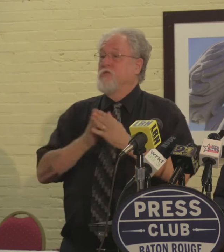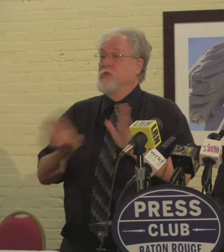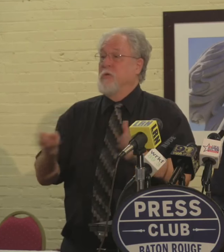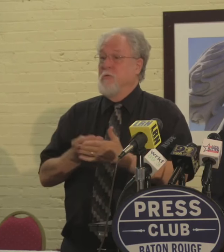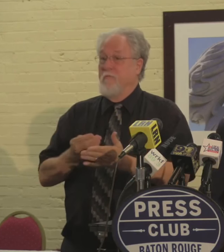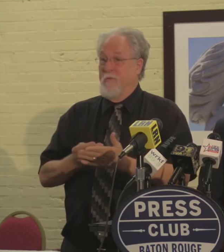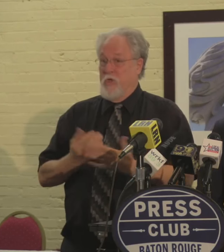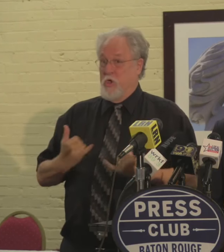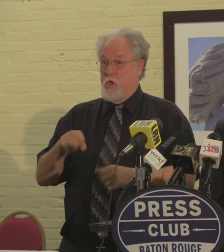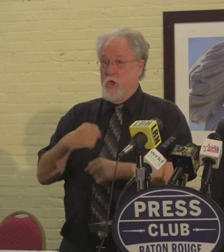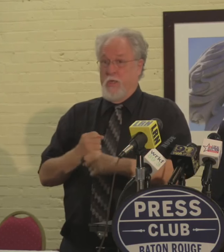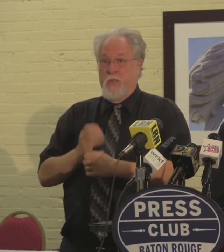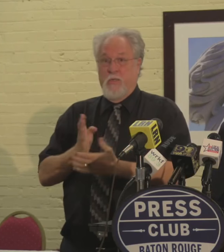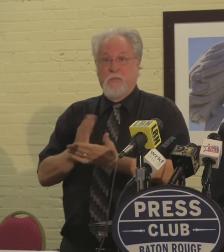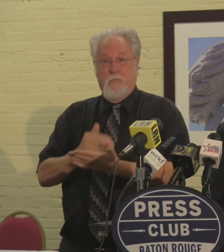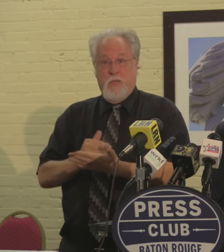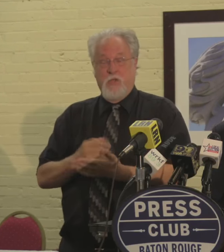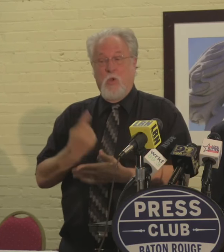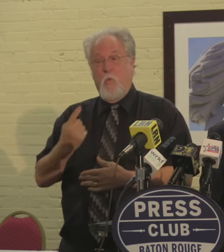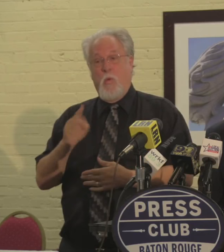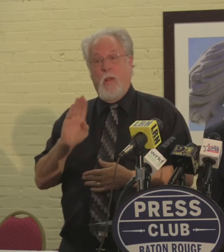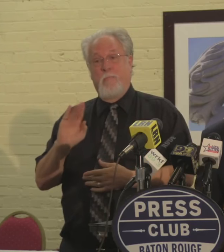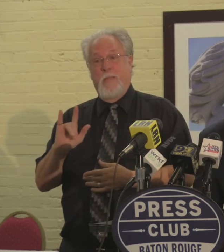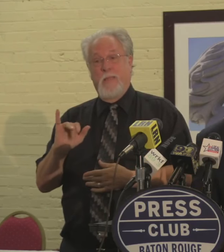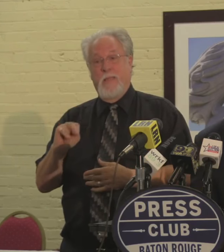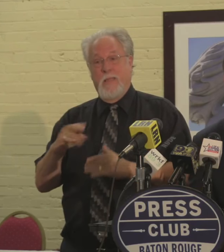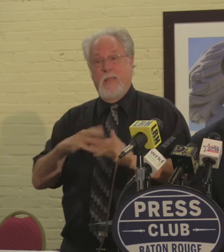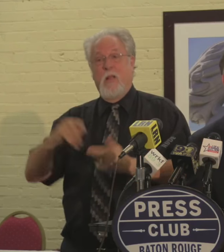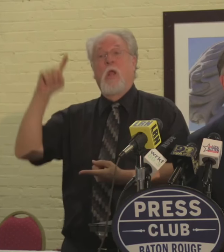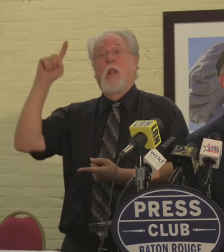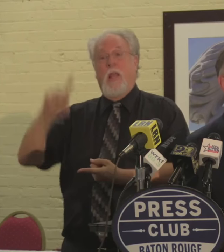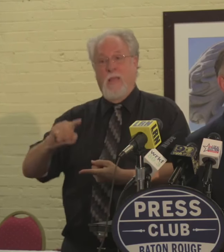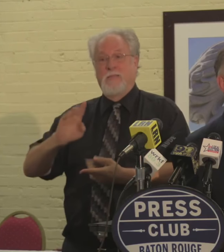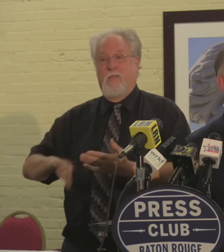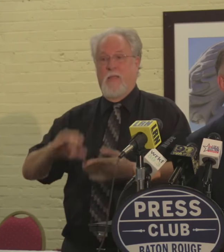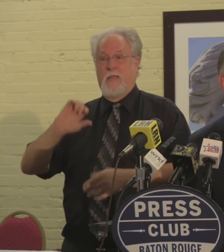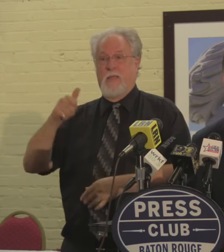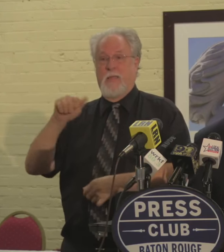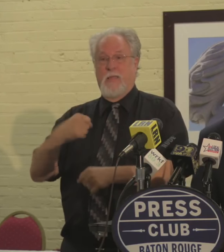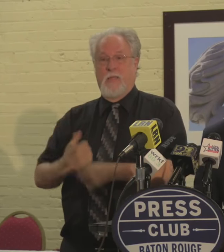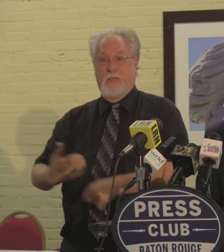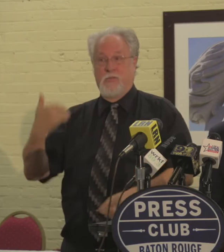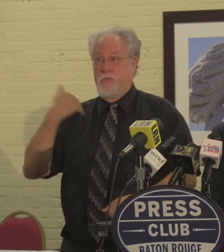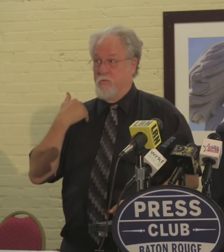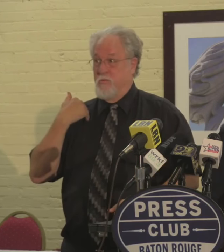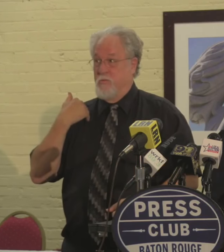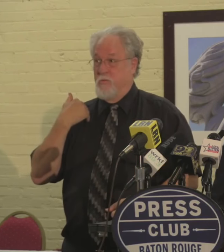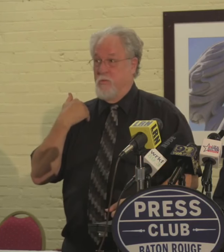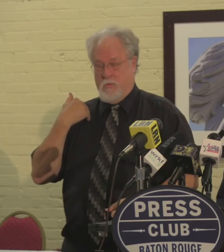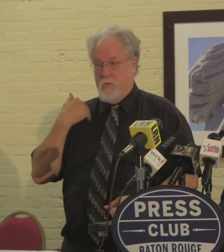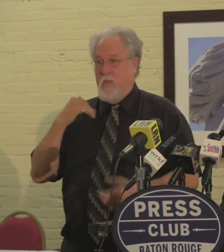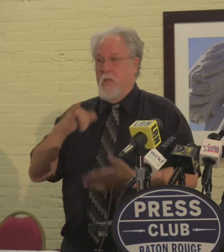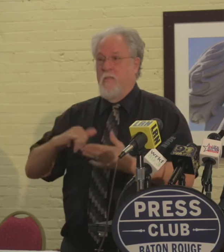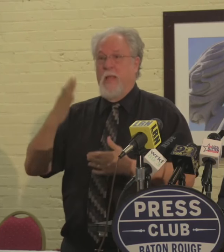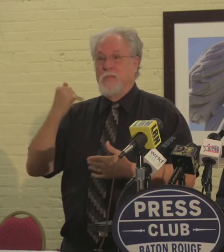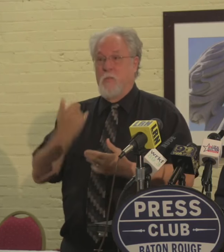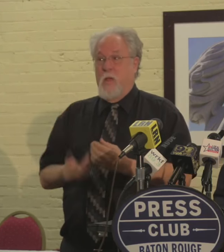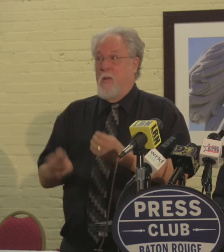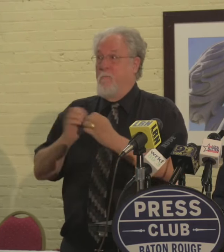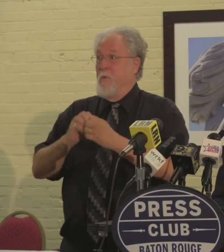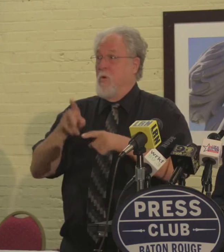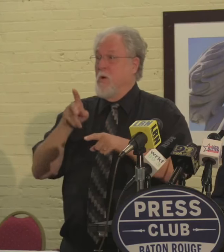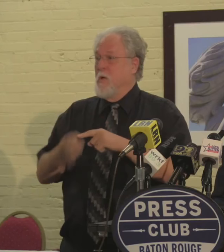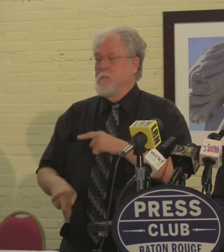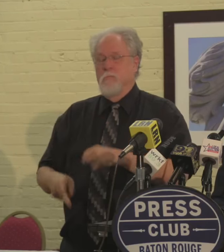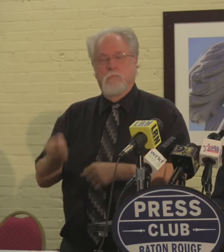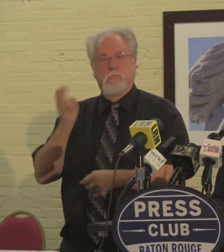the current year's budget is $1 billion less than it was 10 years ago. That's why additional cuts are